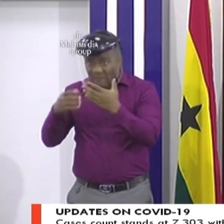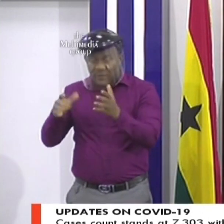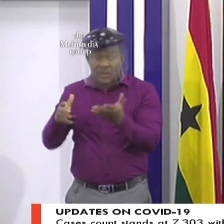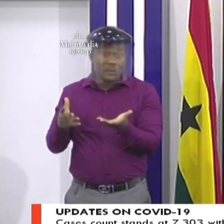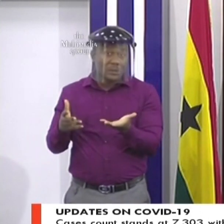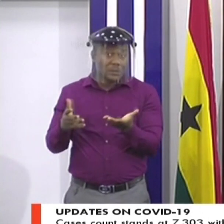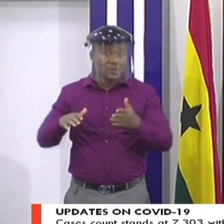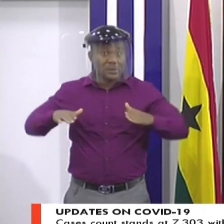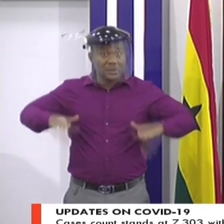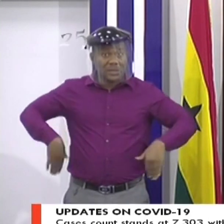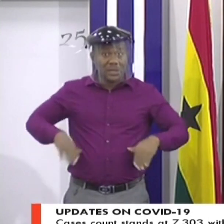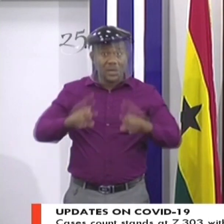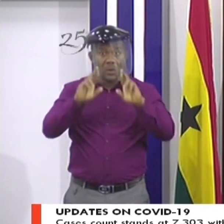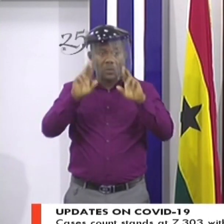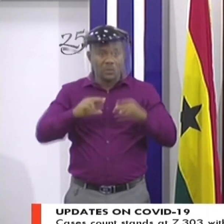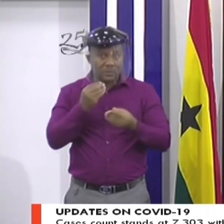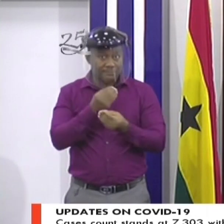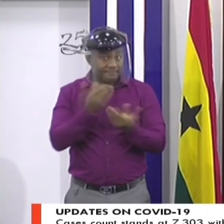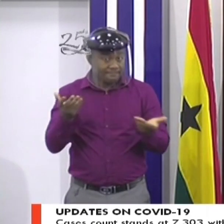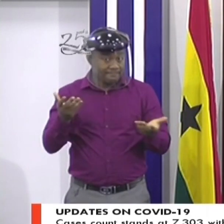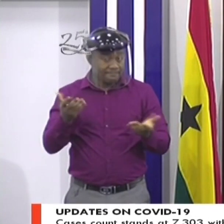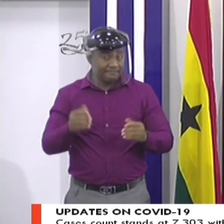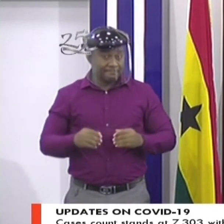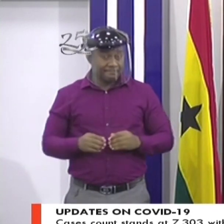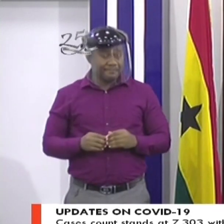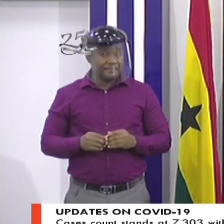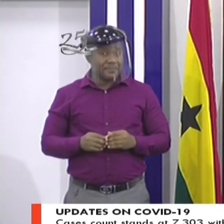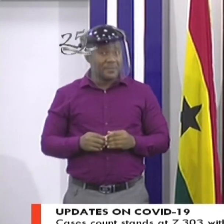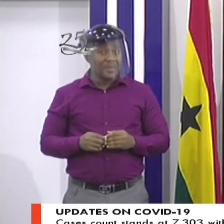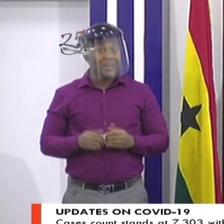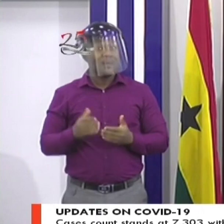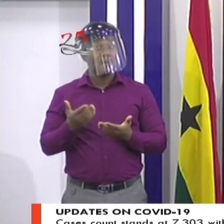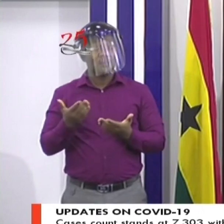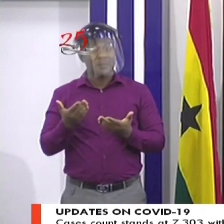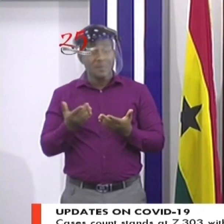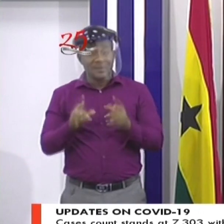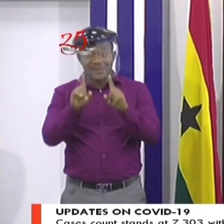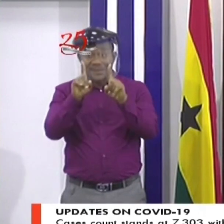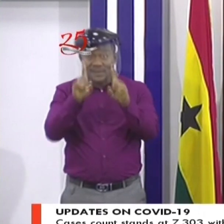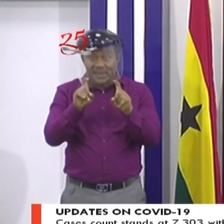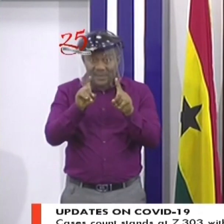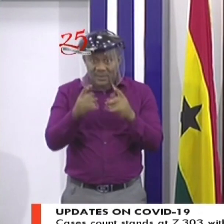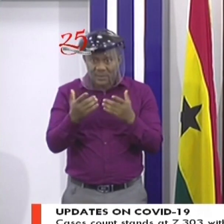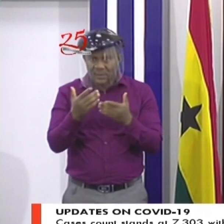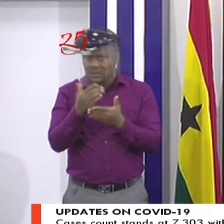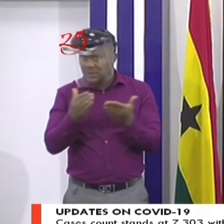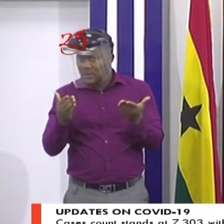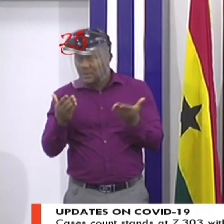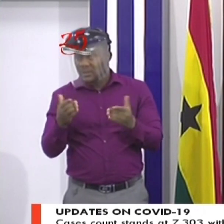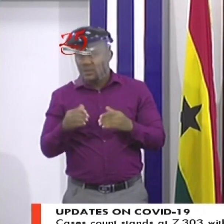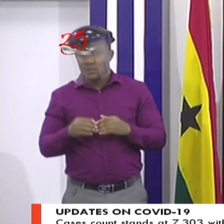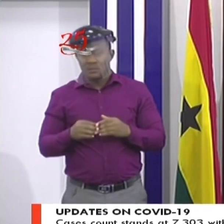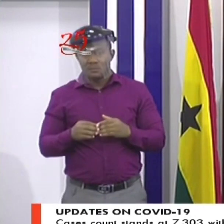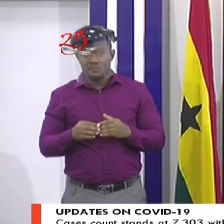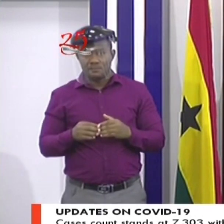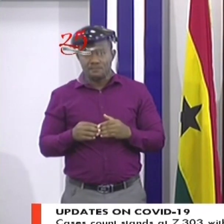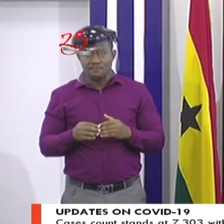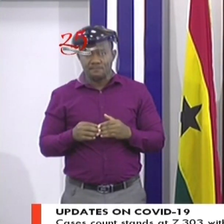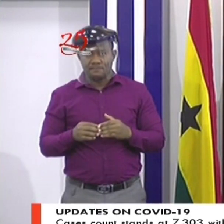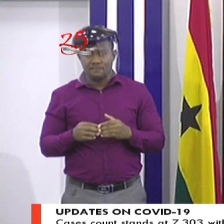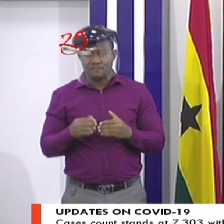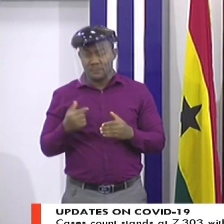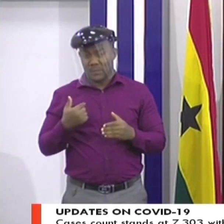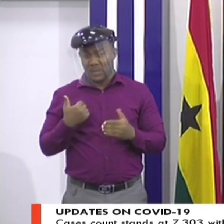reduced, and some of the testing sites, mostly the major testing site in Noguchi, now